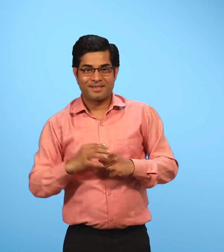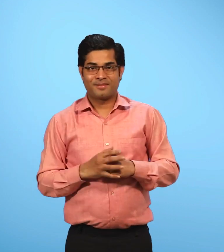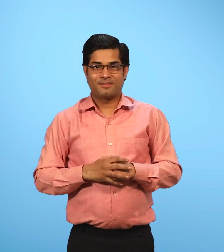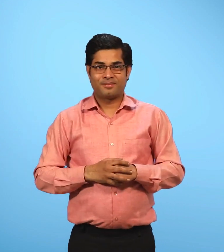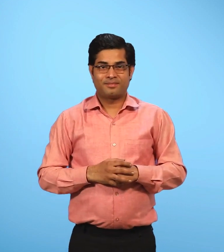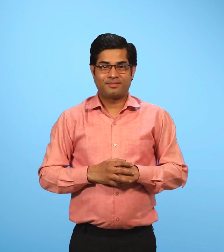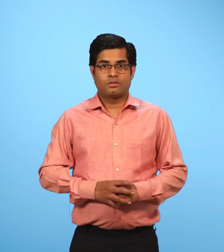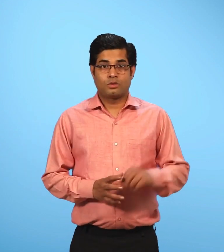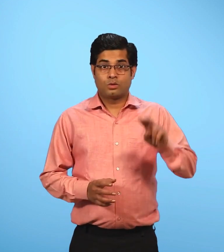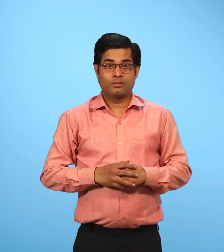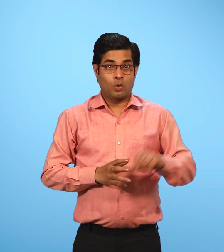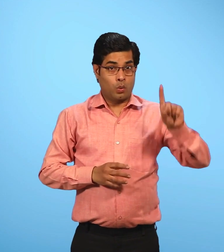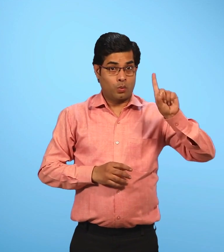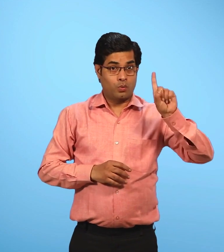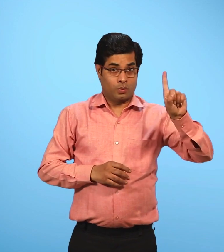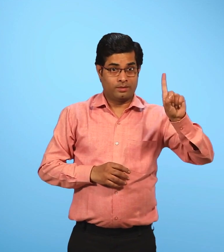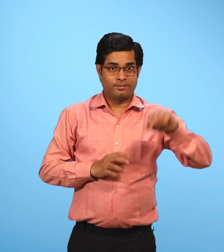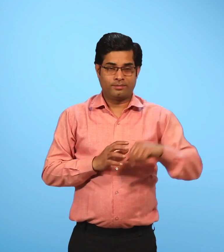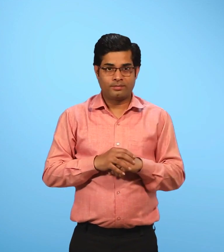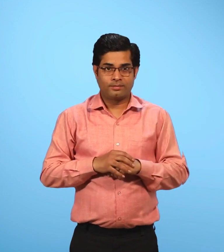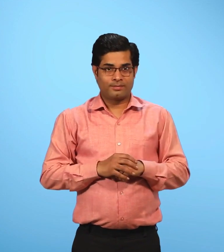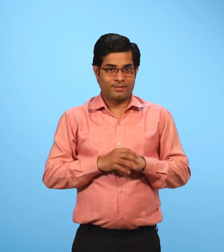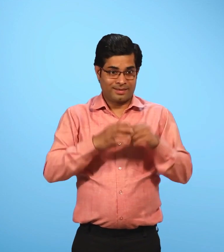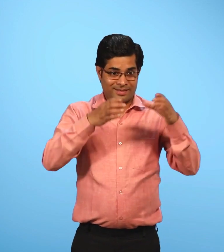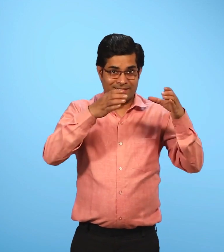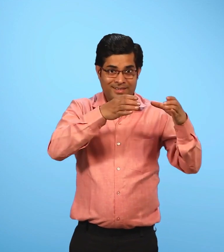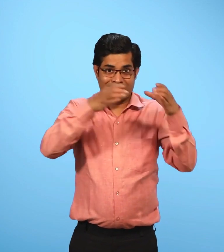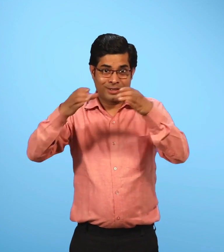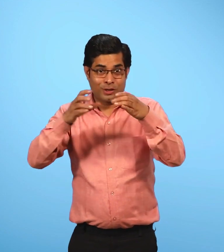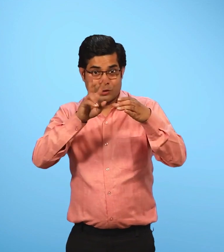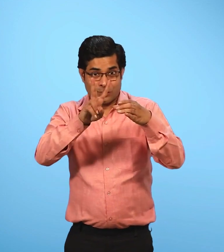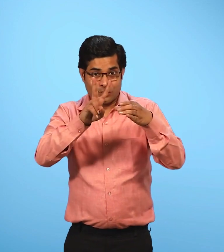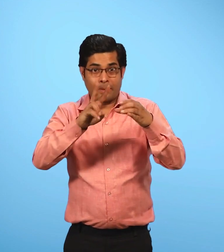1. Look at the footprint shown here.